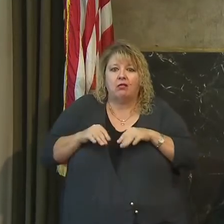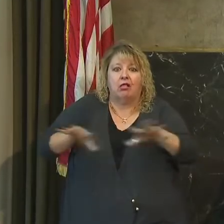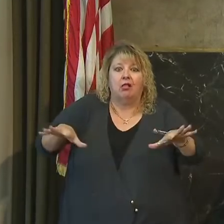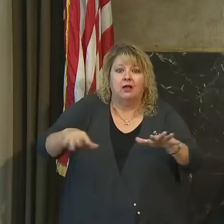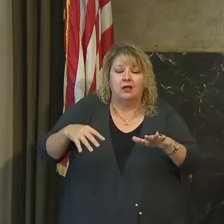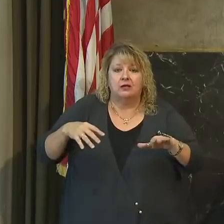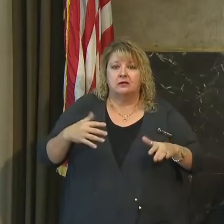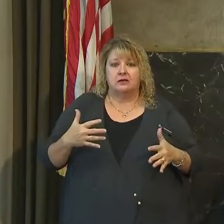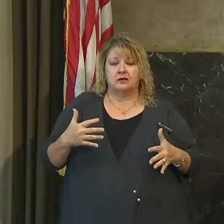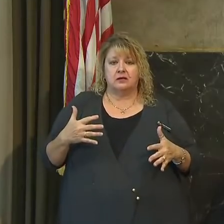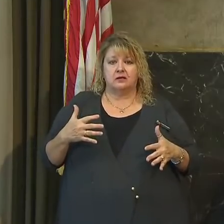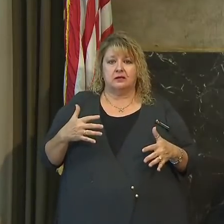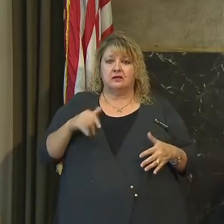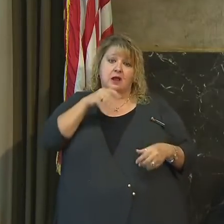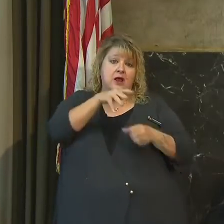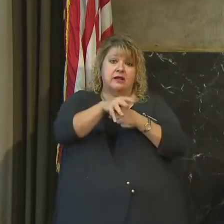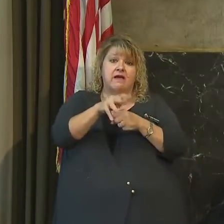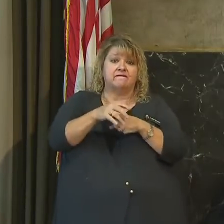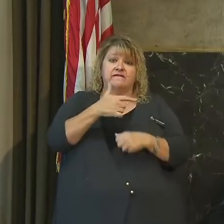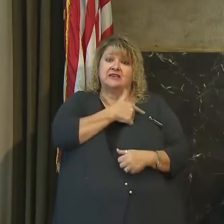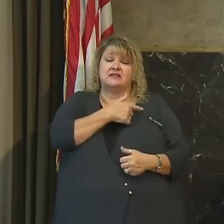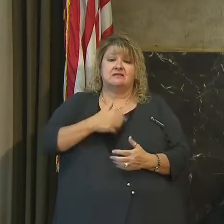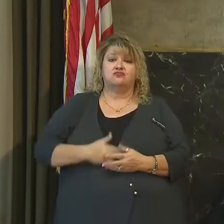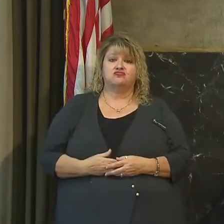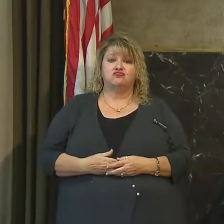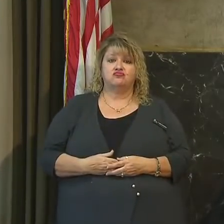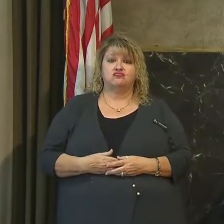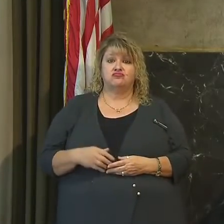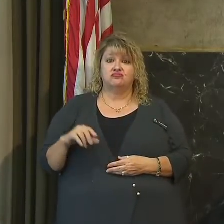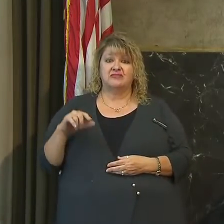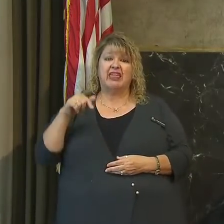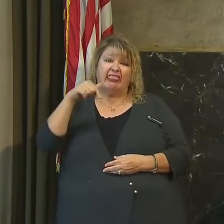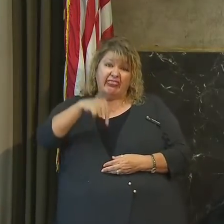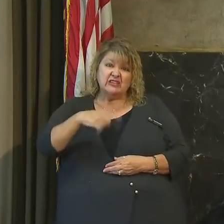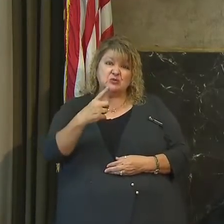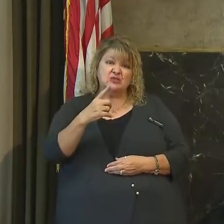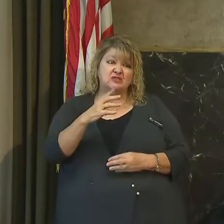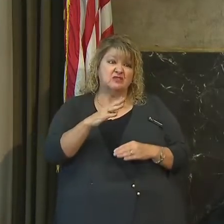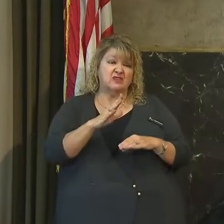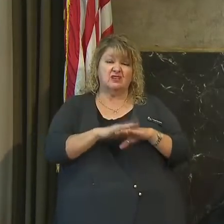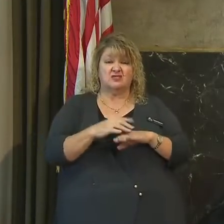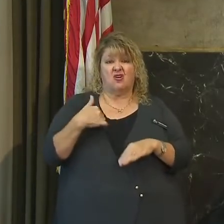And it pains me to say this one, but this one is on us.